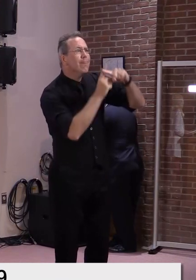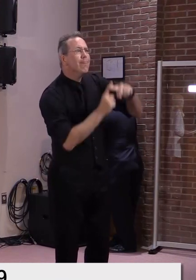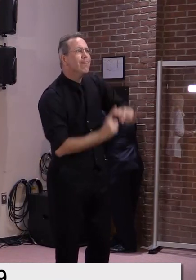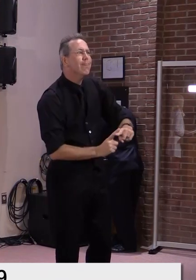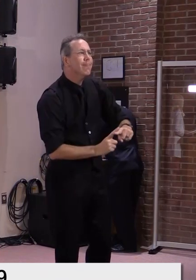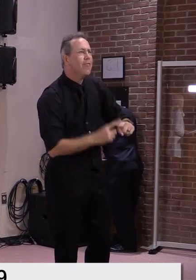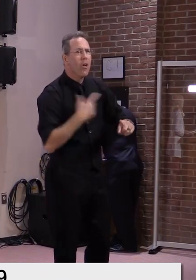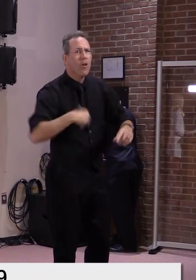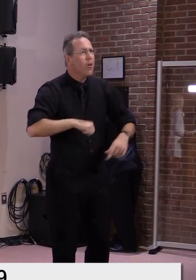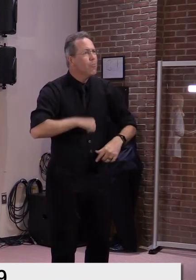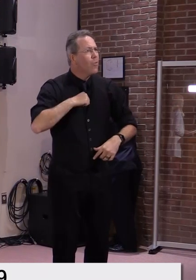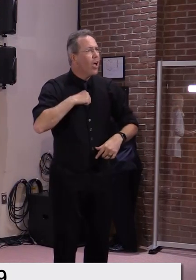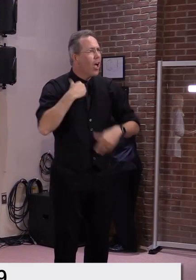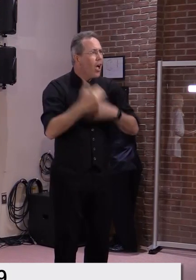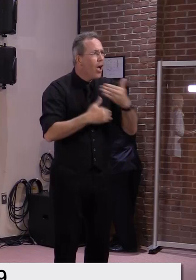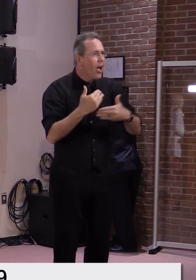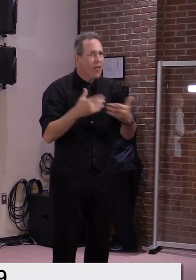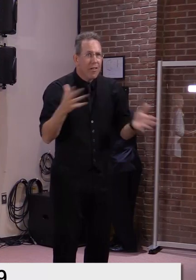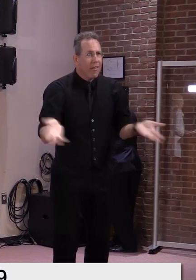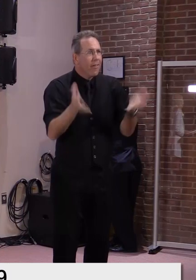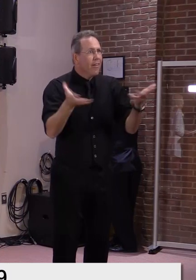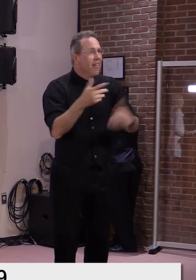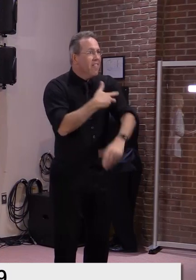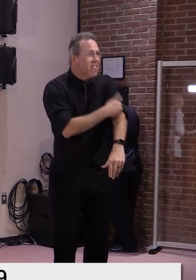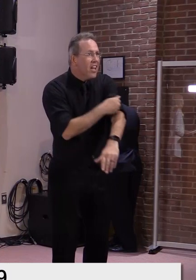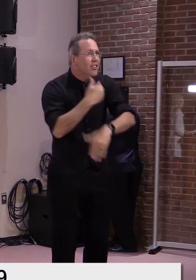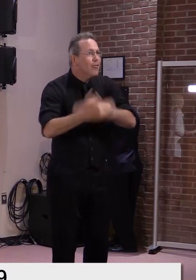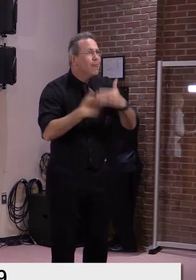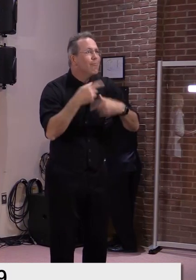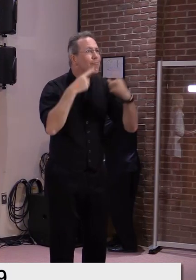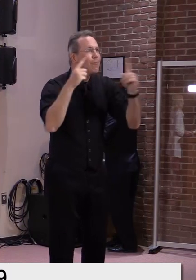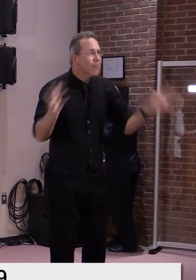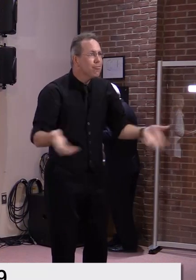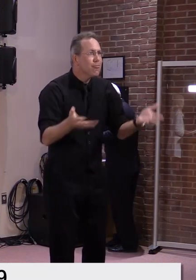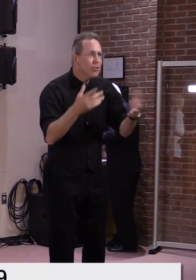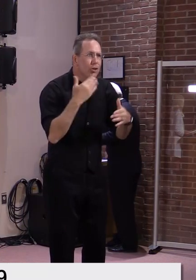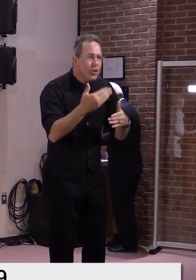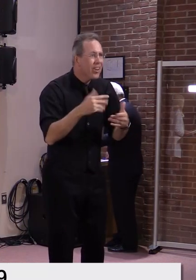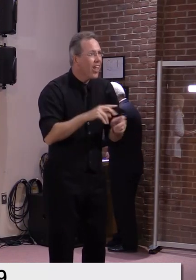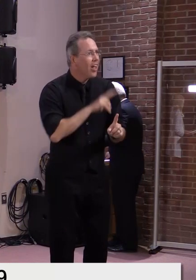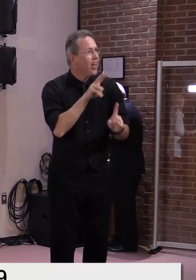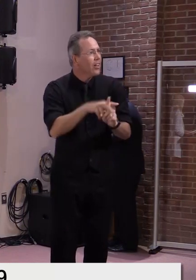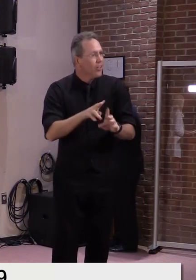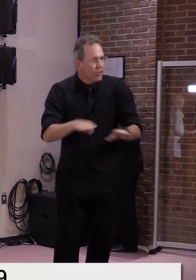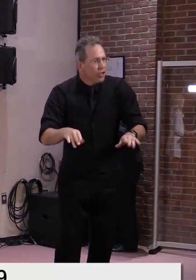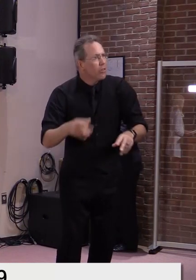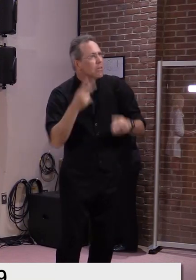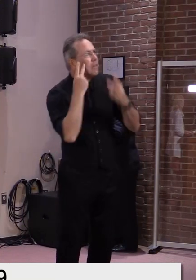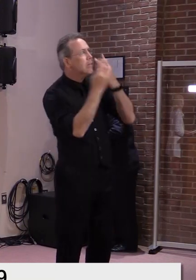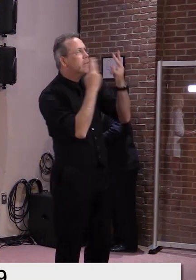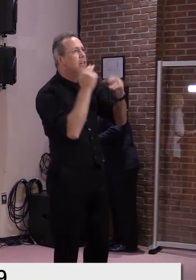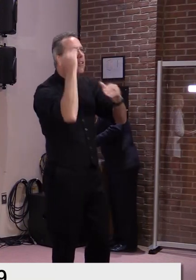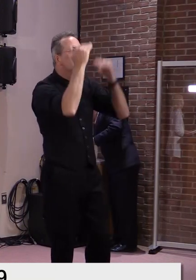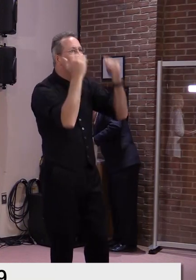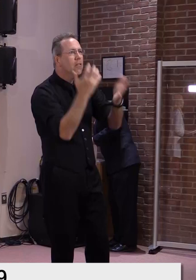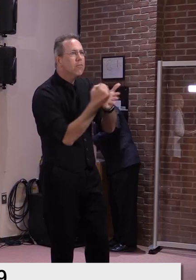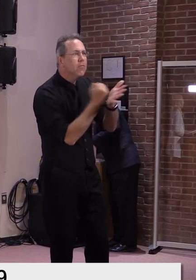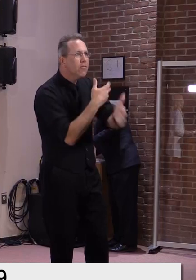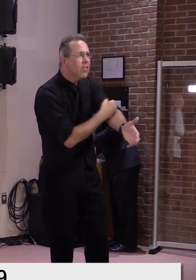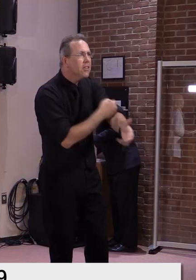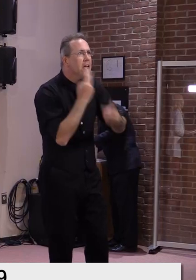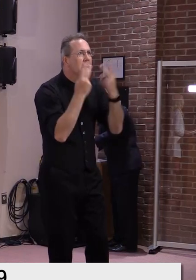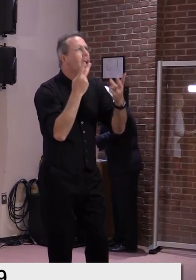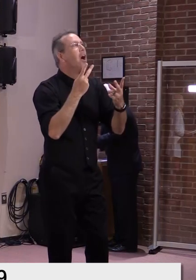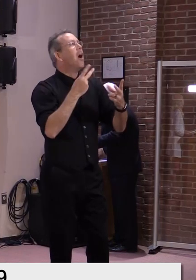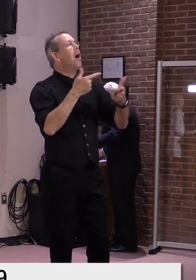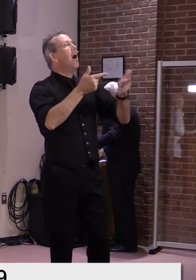our kids up for vaccinations, and we feel a regained sense of freedom and safety. We are also